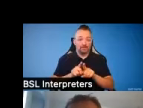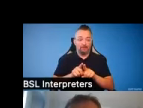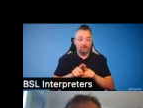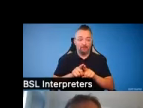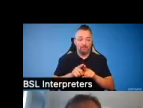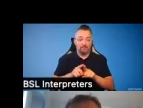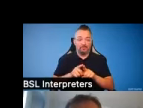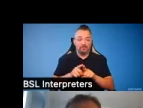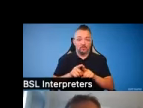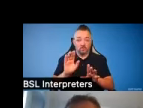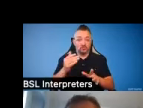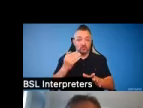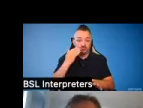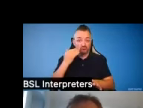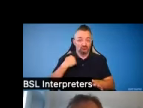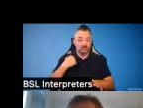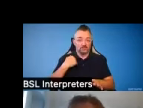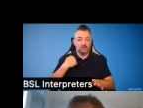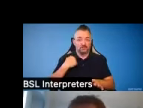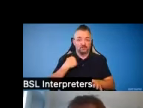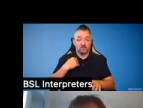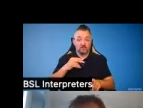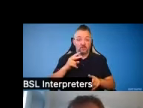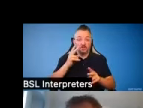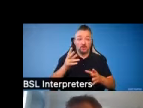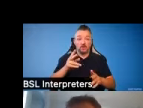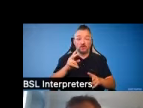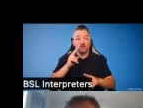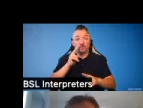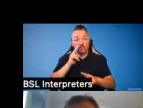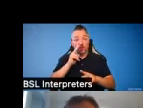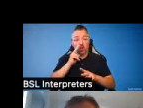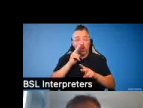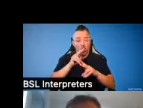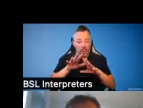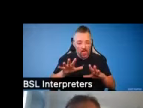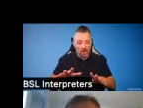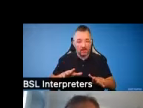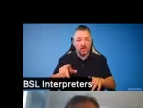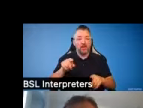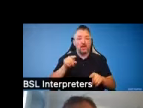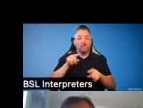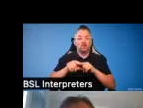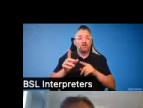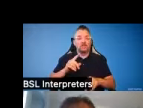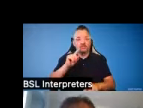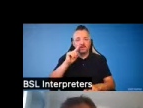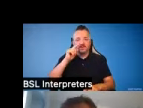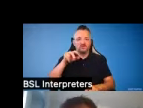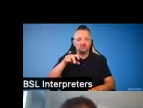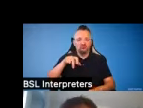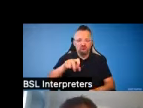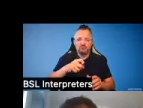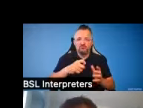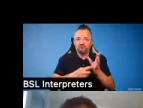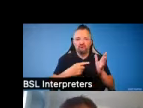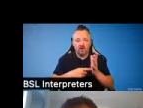the more recent past. It looks like, although it's not absolutely clear, that it's mostly in rodents, and we're used to